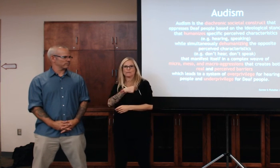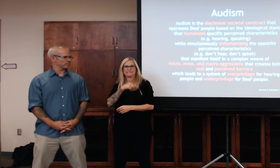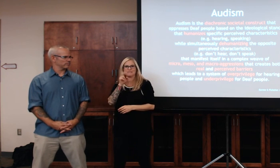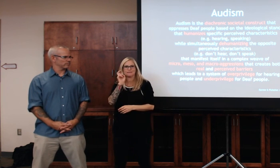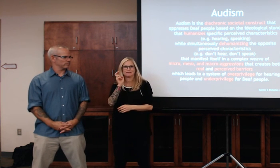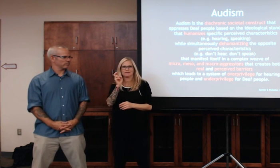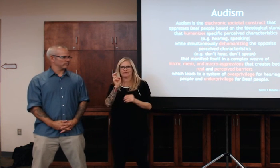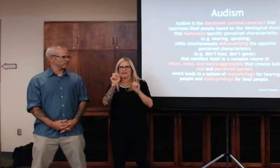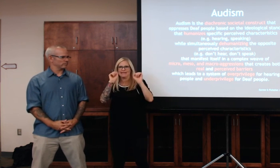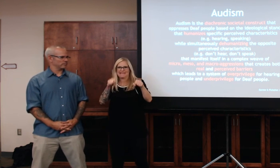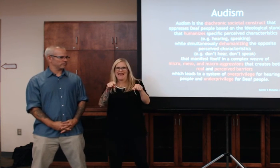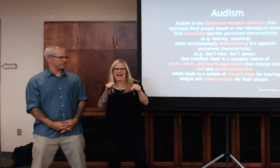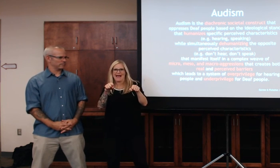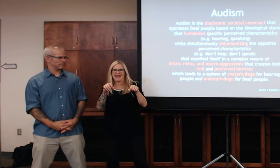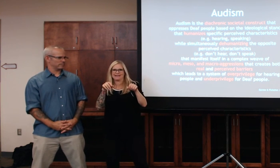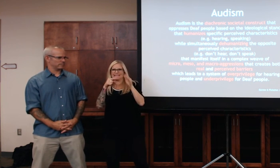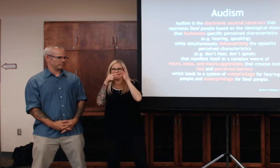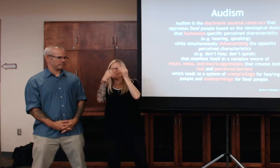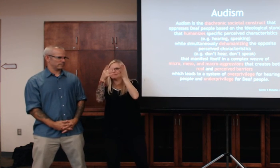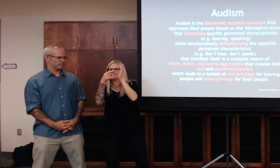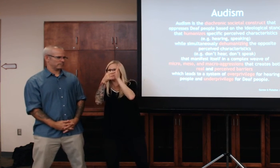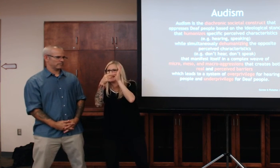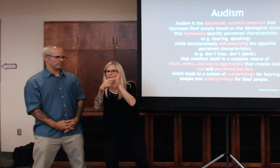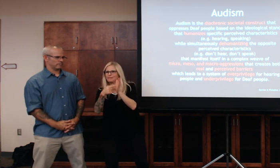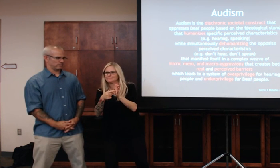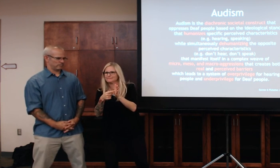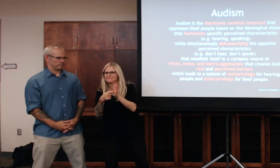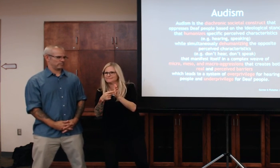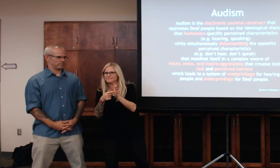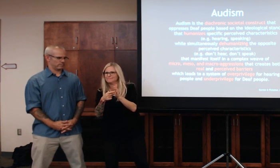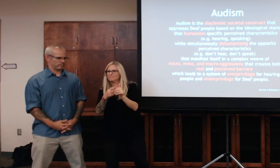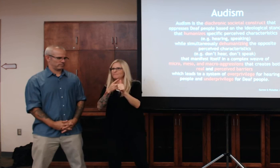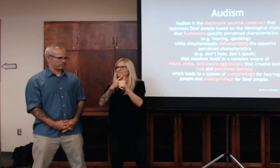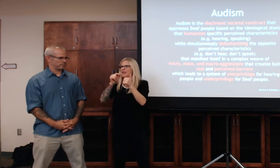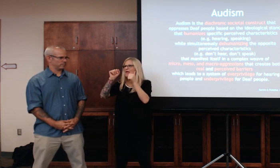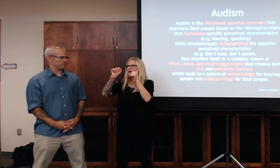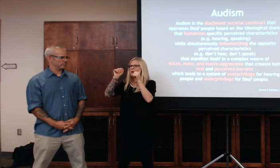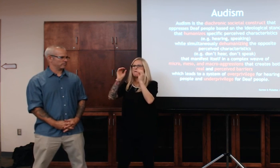that's what we can give examples of.